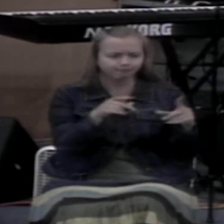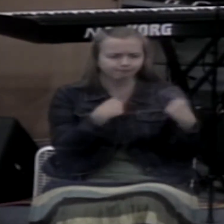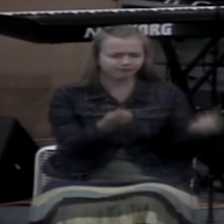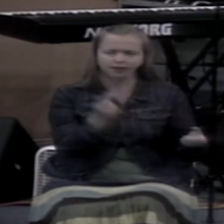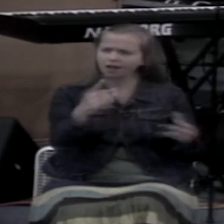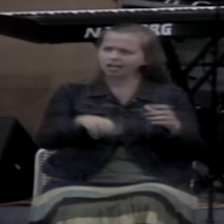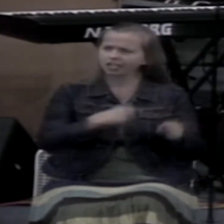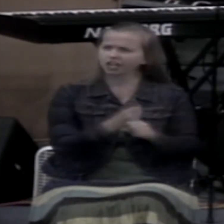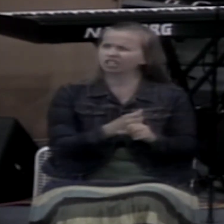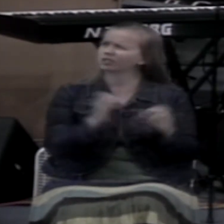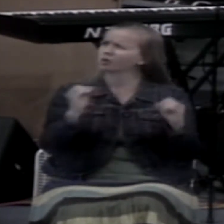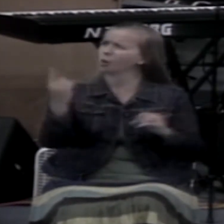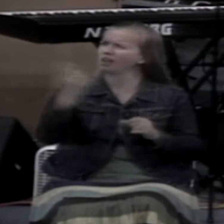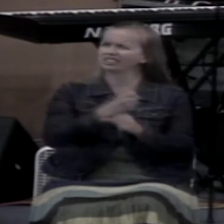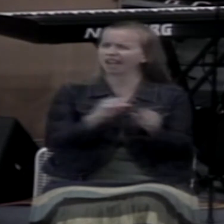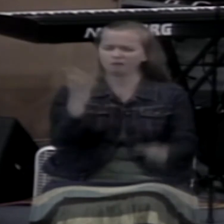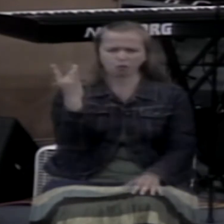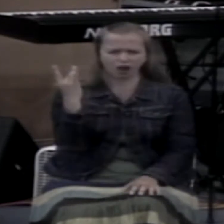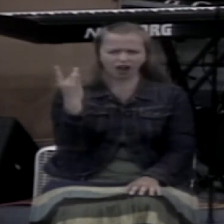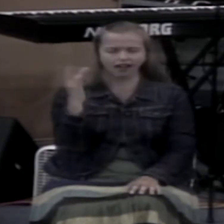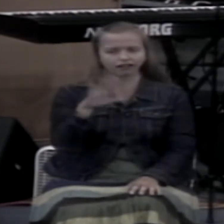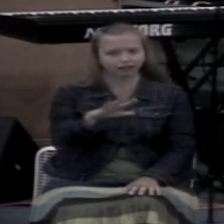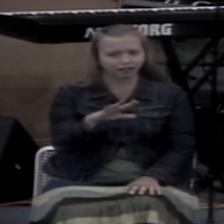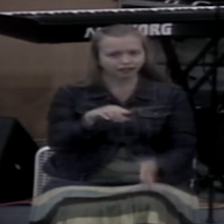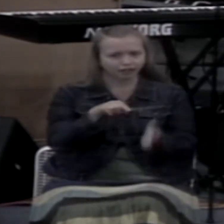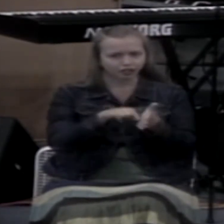a checkup from the neck up.